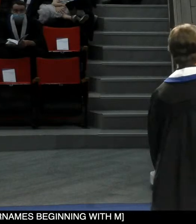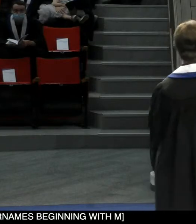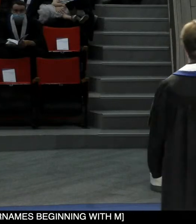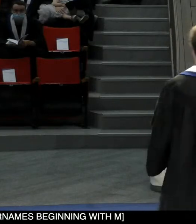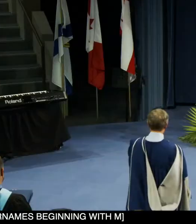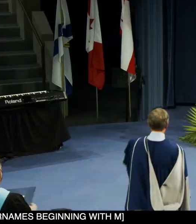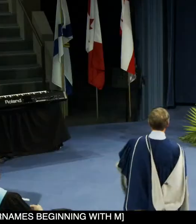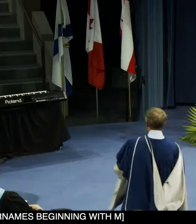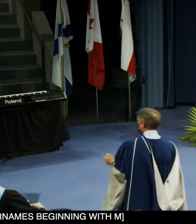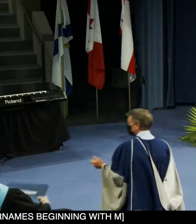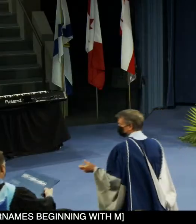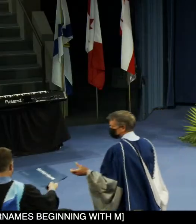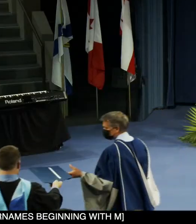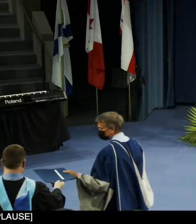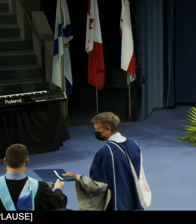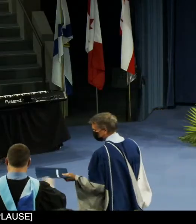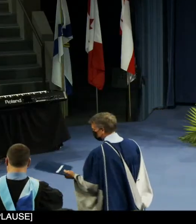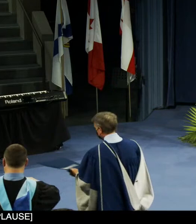Brandon Pickett.